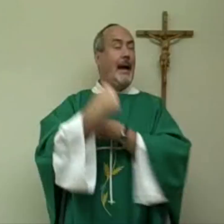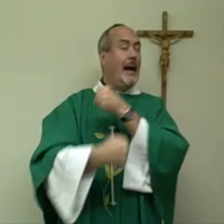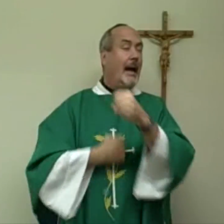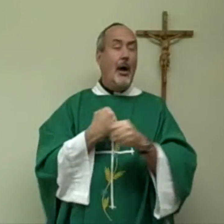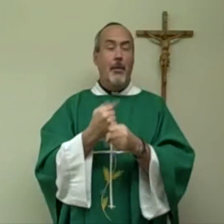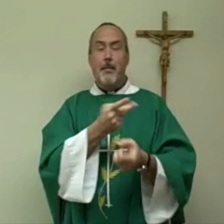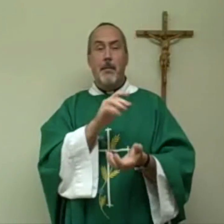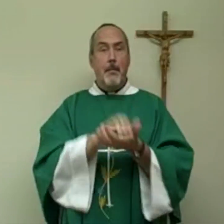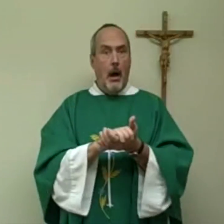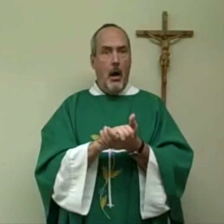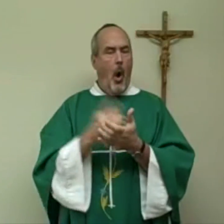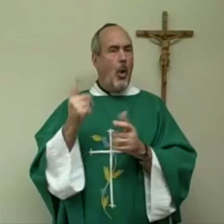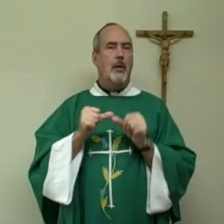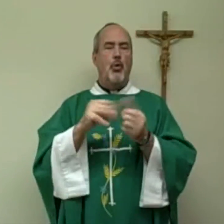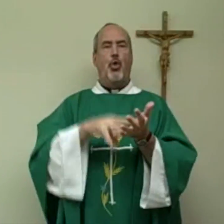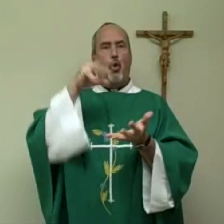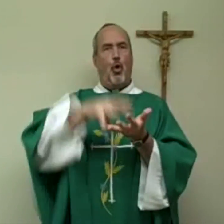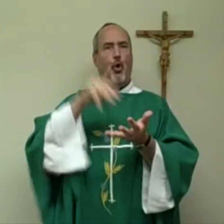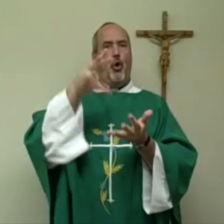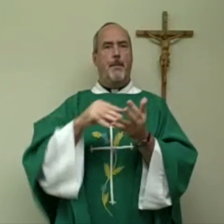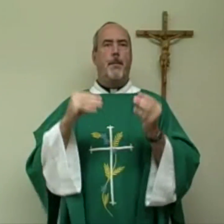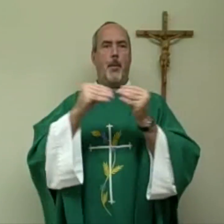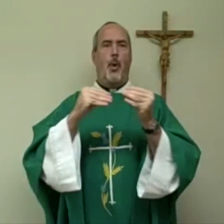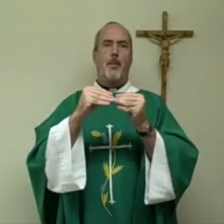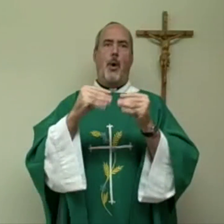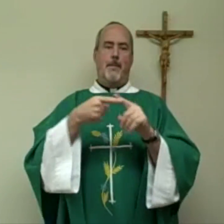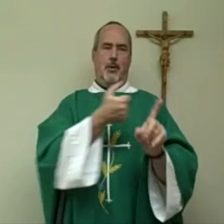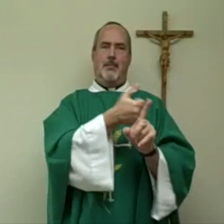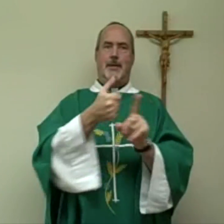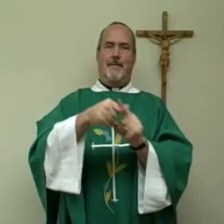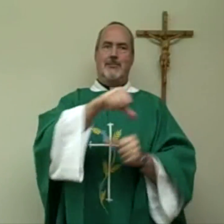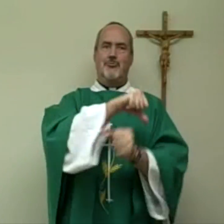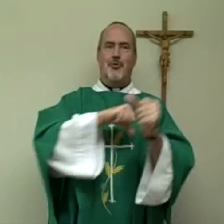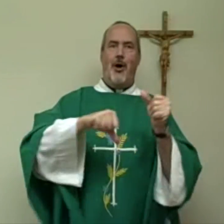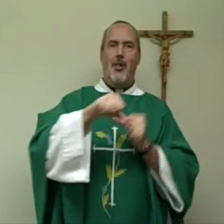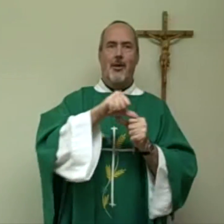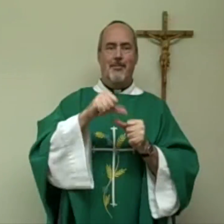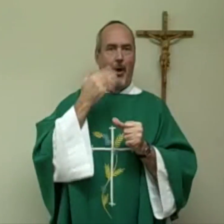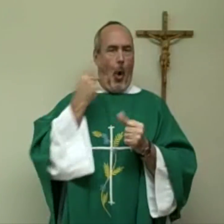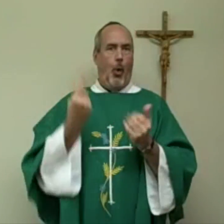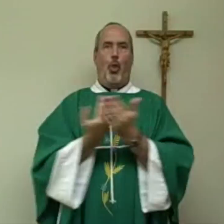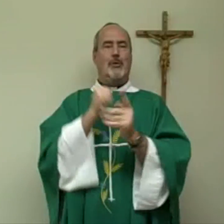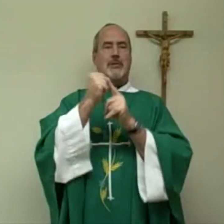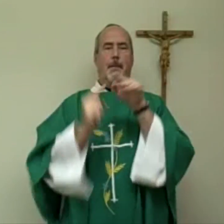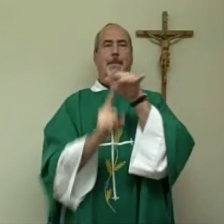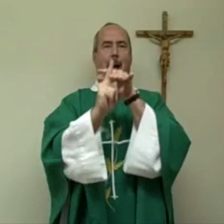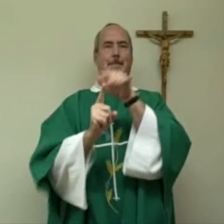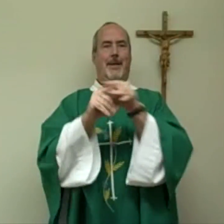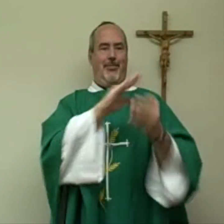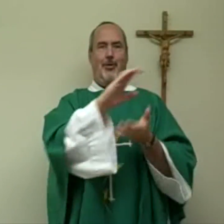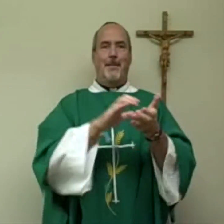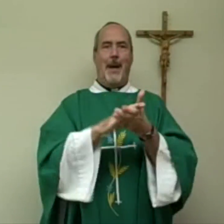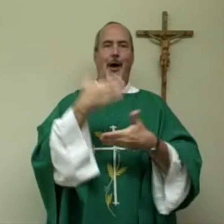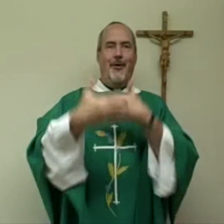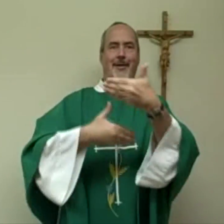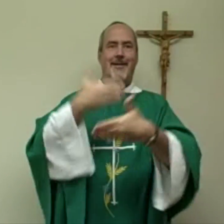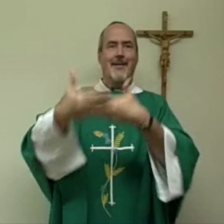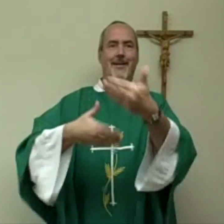Just like a married couple who's been married for years, they don't know everything about each other. They continually learn new things about each